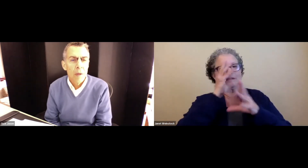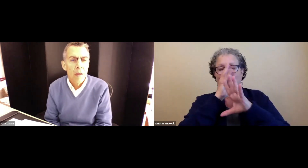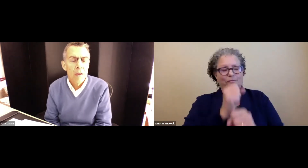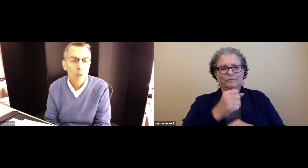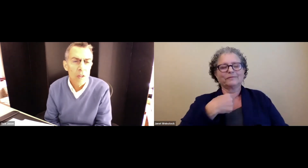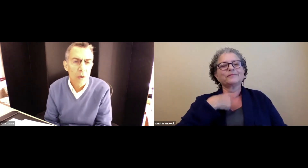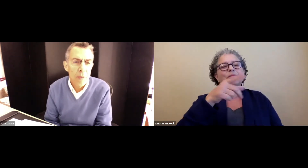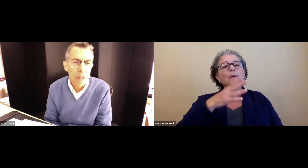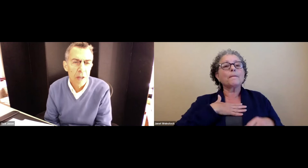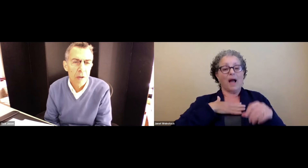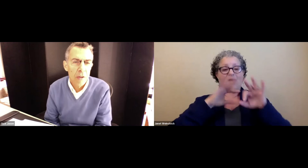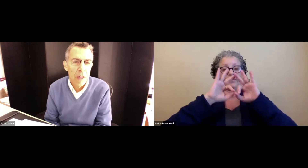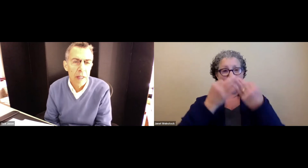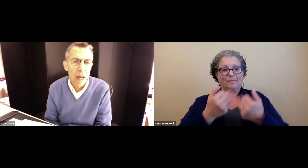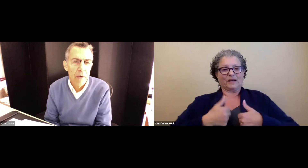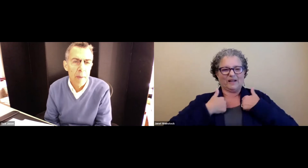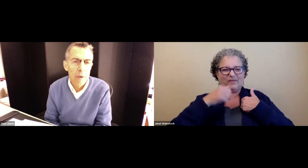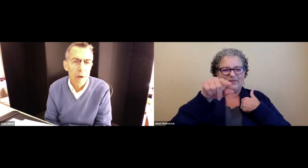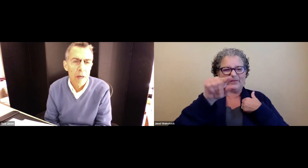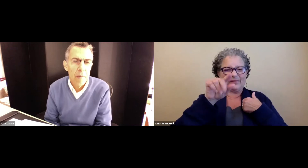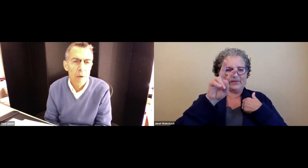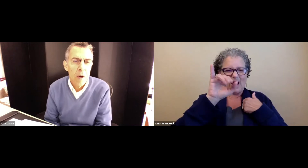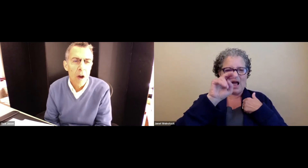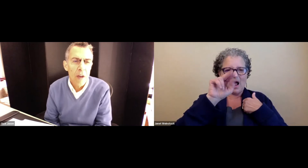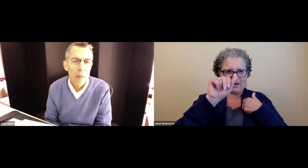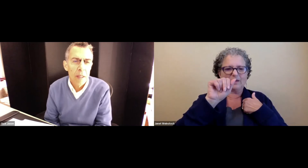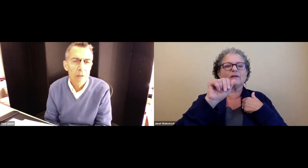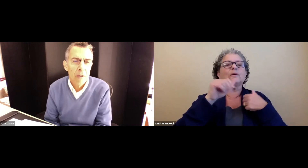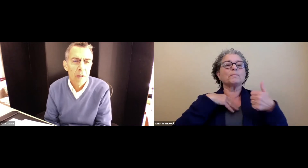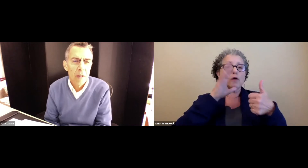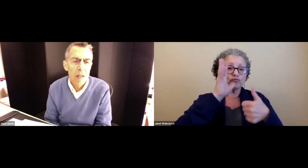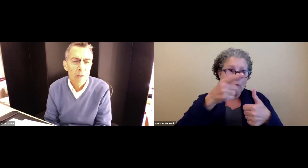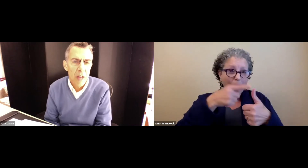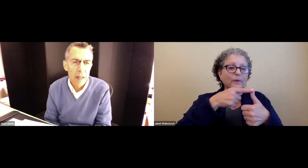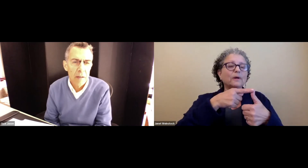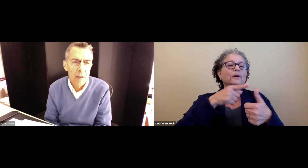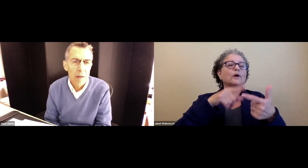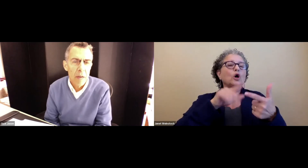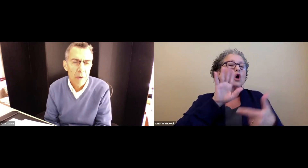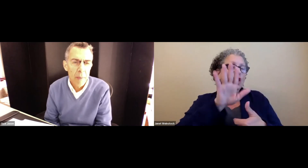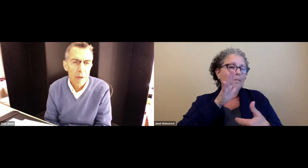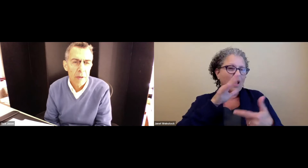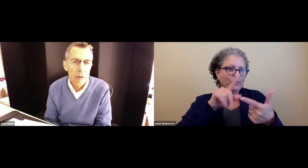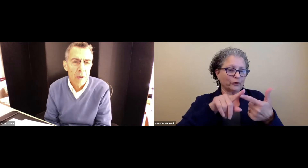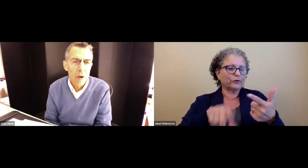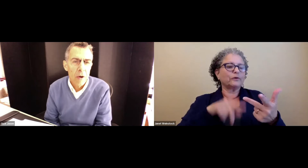There's one story in particular that I remember. Our family lived in Vienna. My grandmother, her